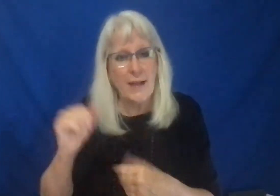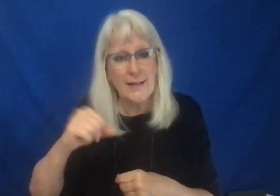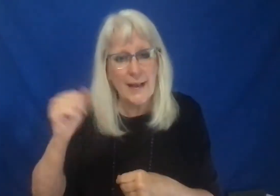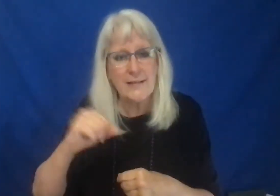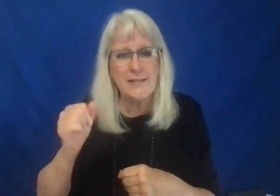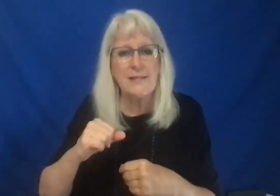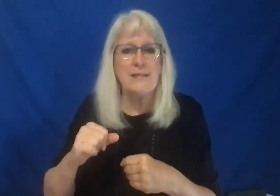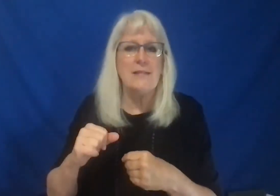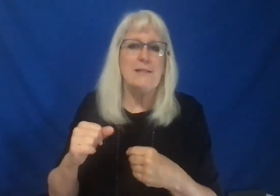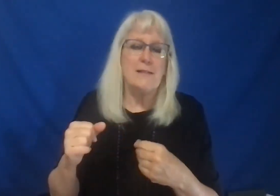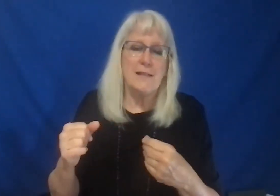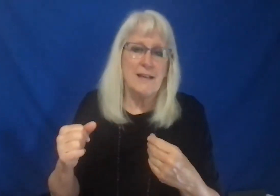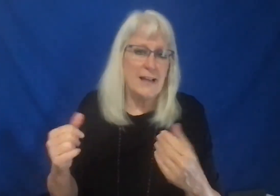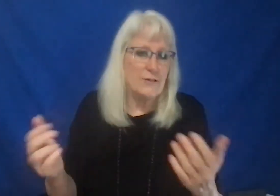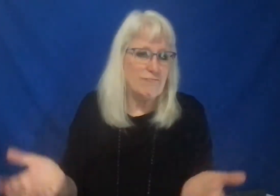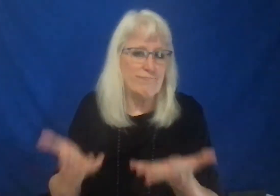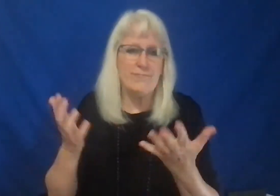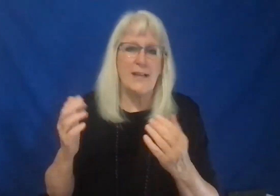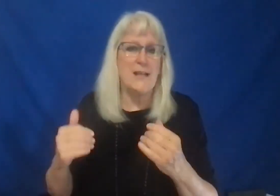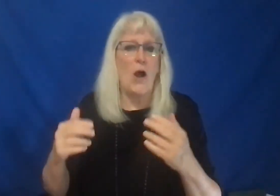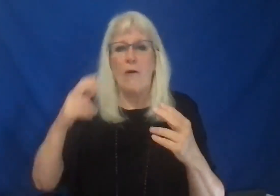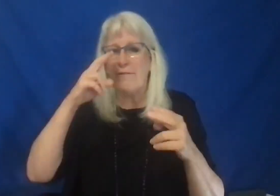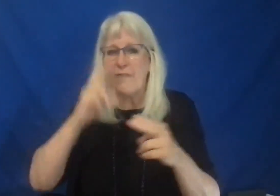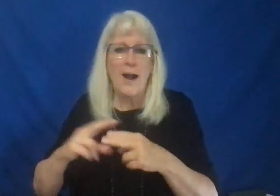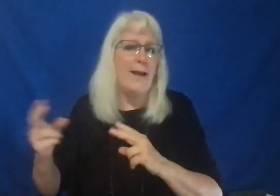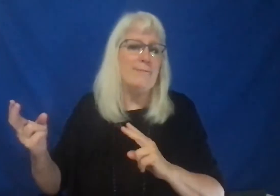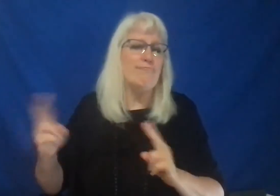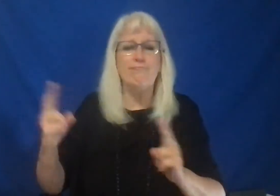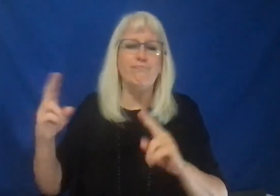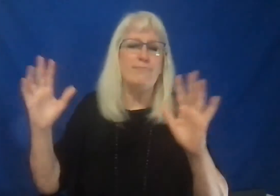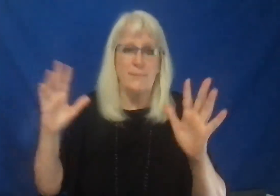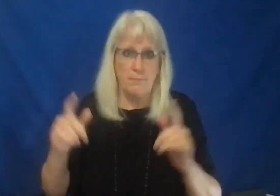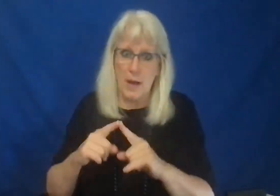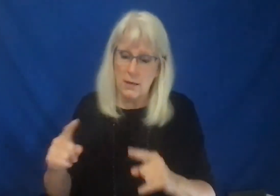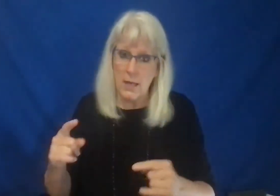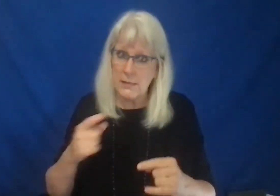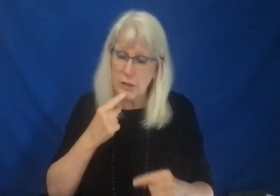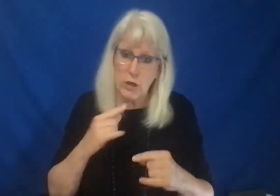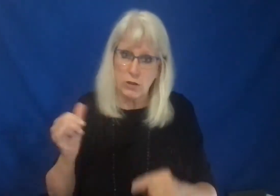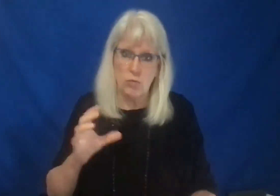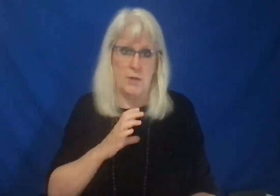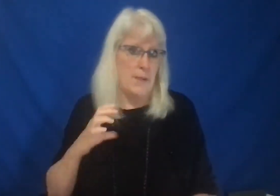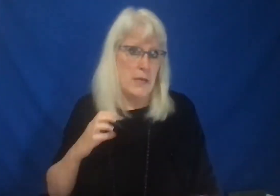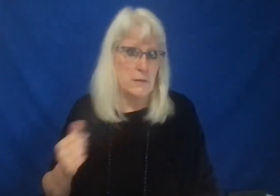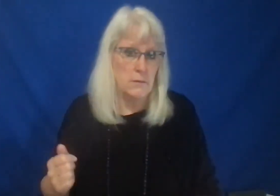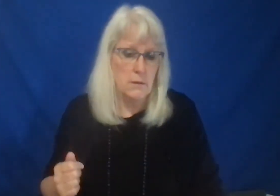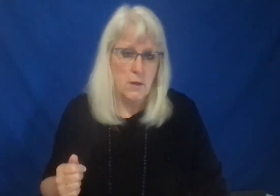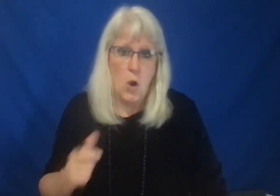it, and it just makes things really fun. And we also, per tradition 7, because our financial status is a